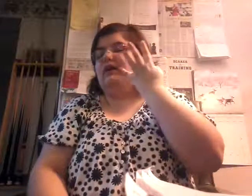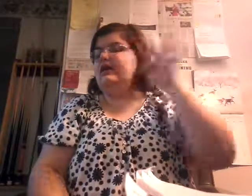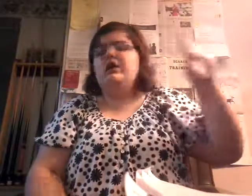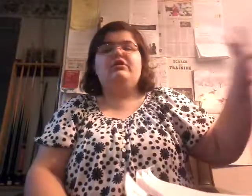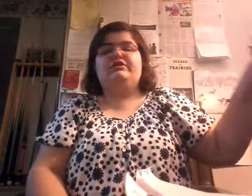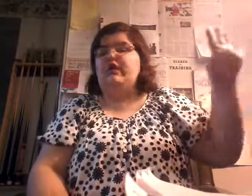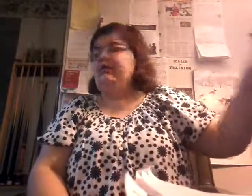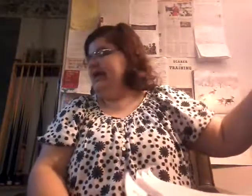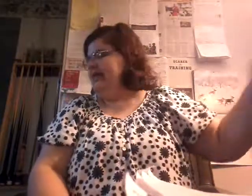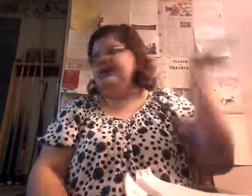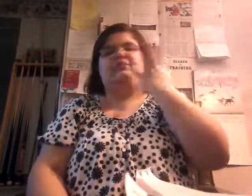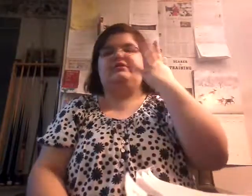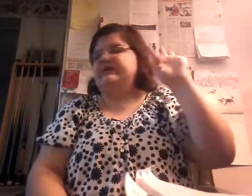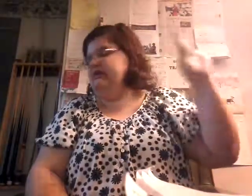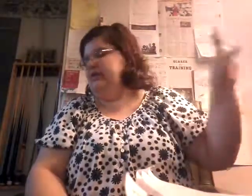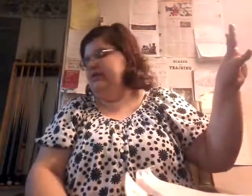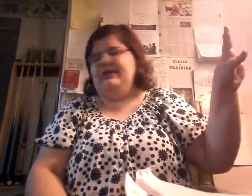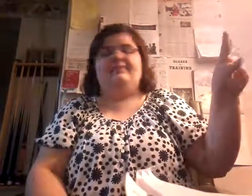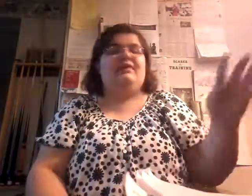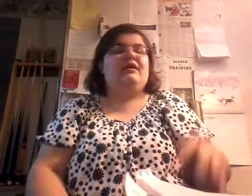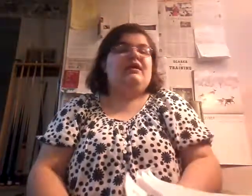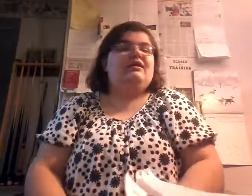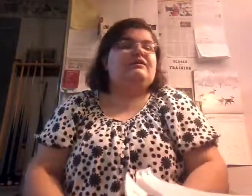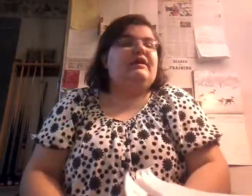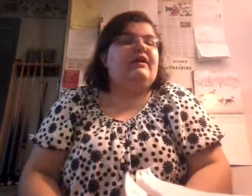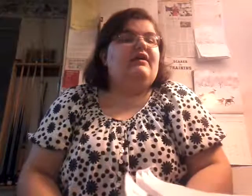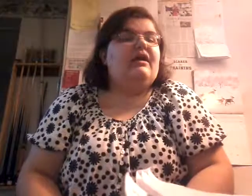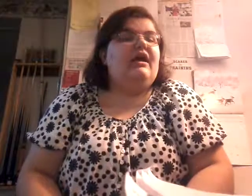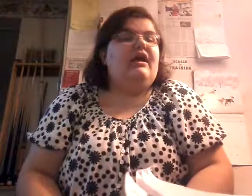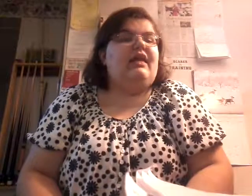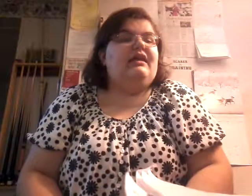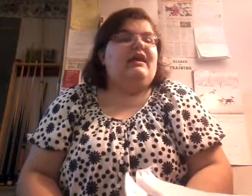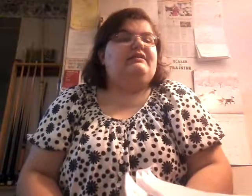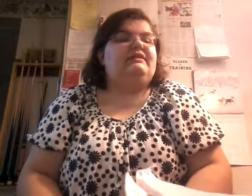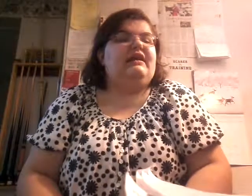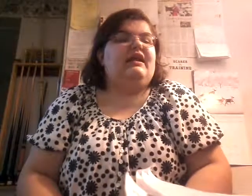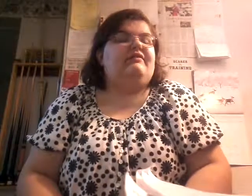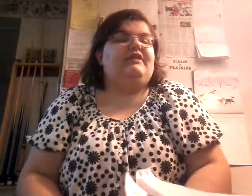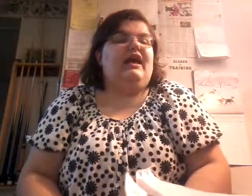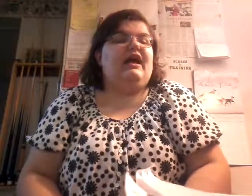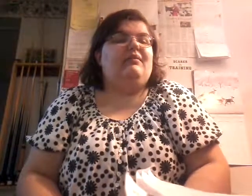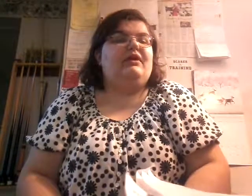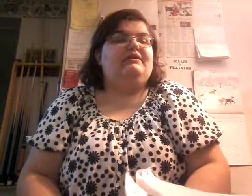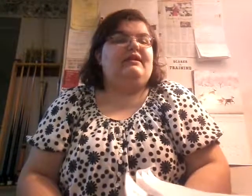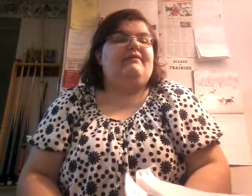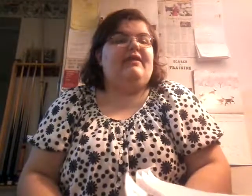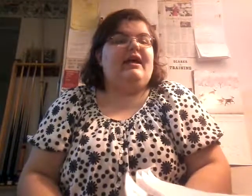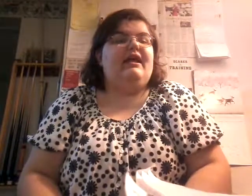Like, you just don't look at them. You just ignore them. So, in that case, instead of saying, I'm going to send a flood,